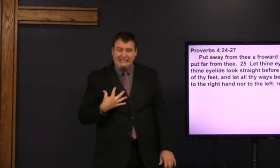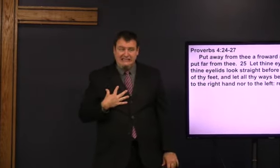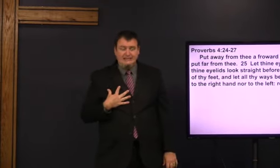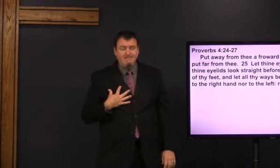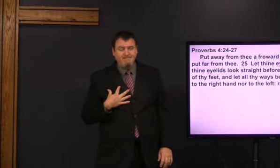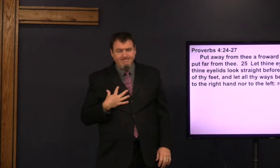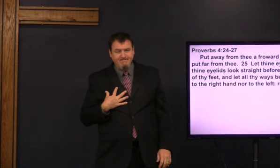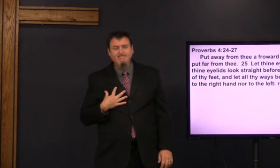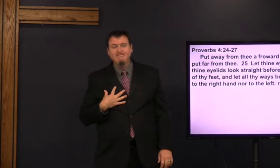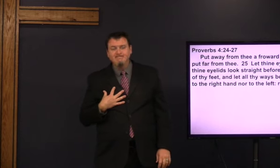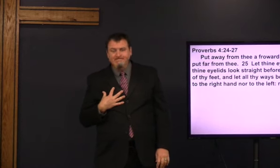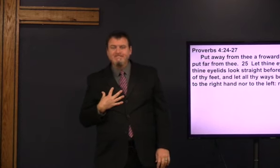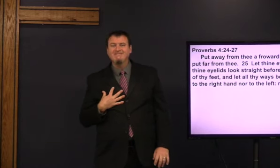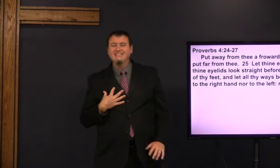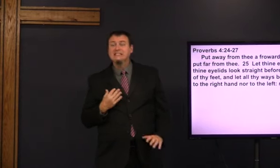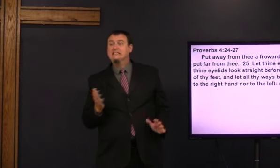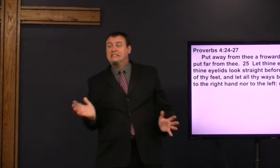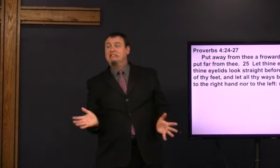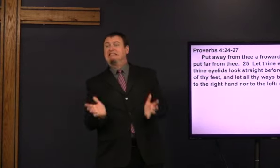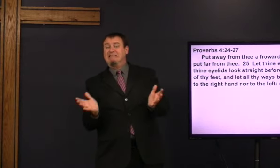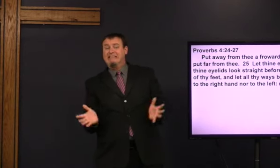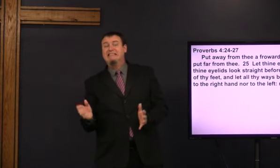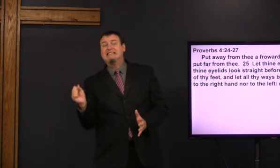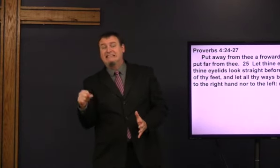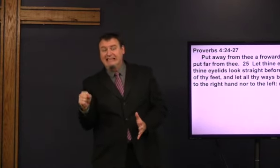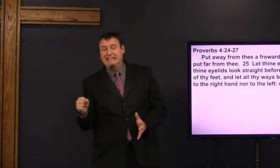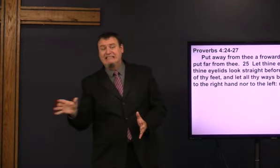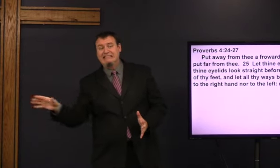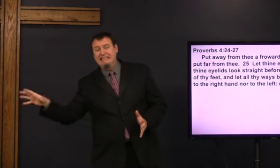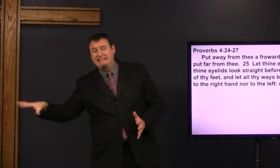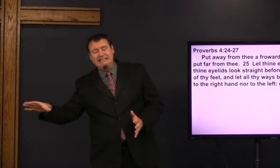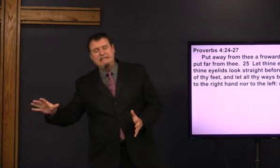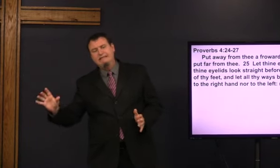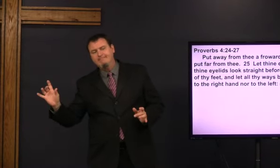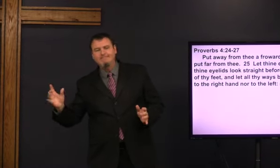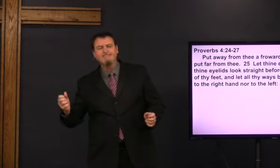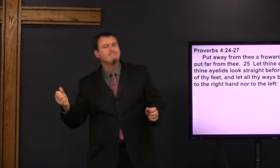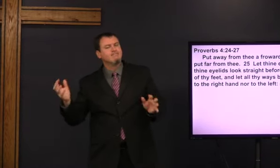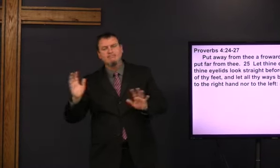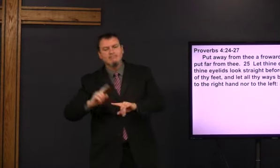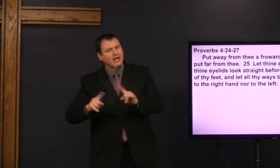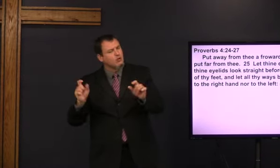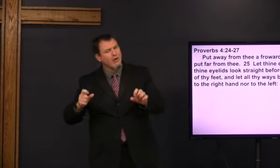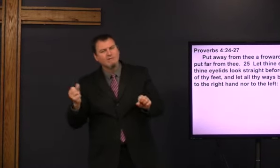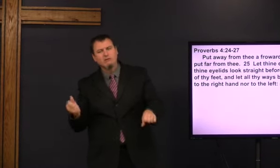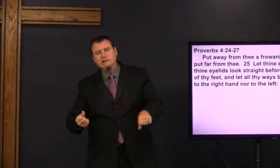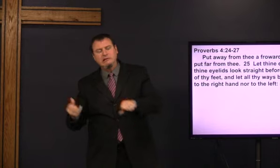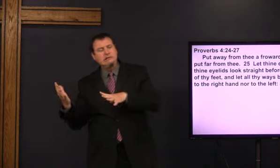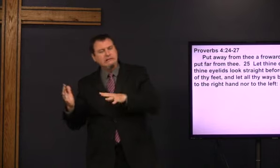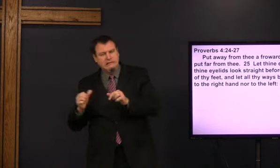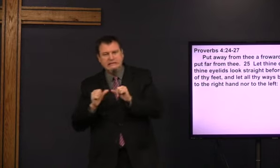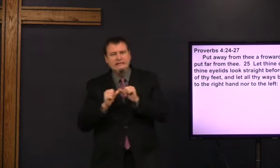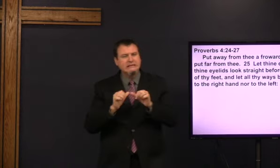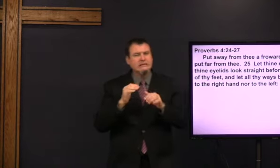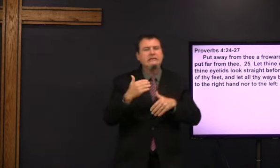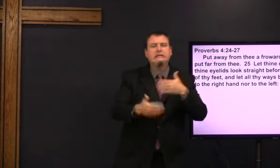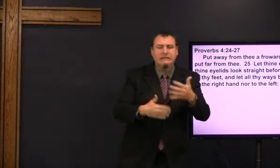And they come and sit with me. And I encourage them, yes, you made a mistake, but you can